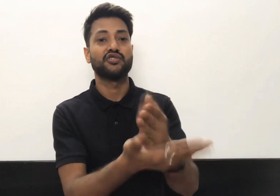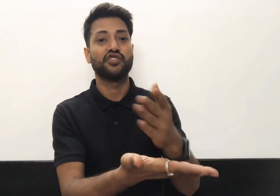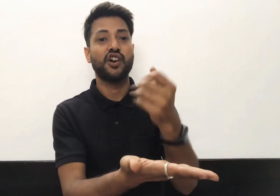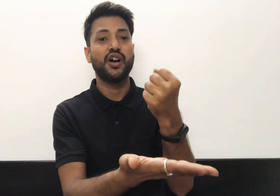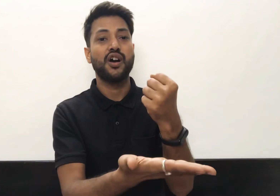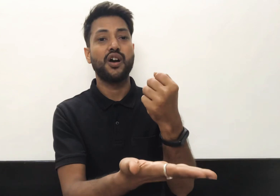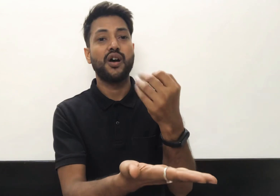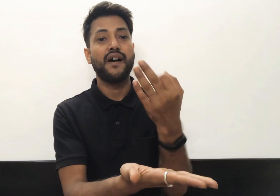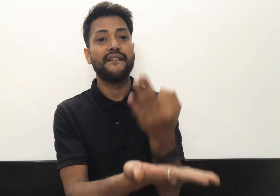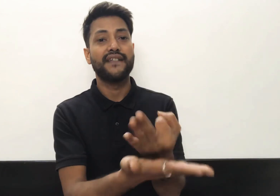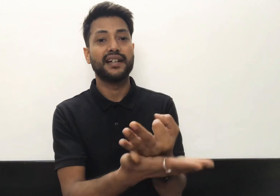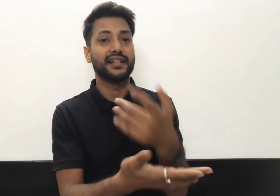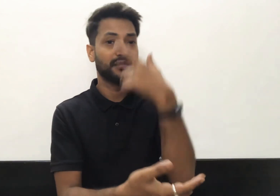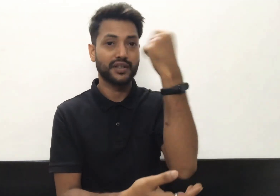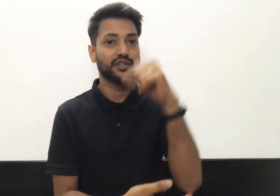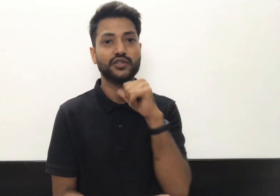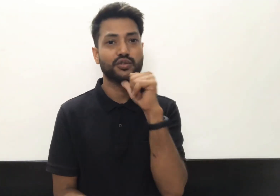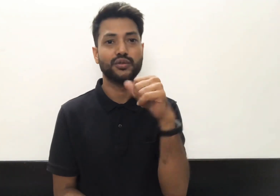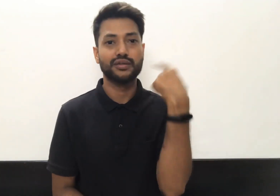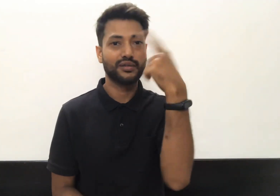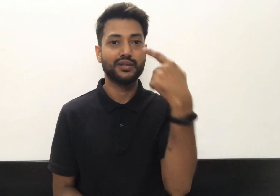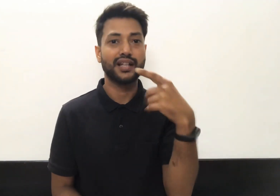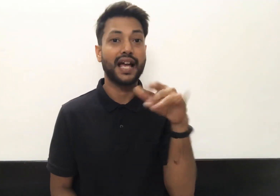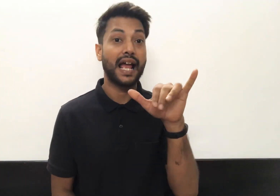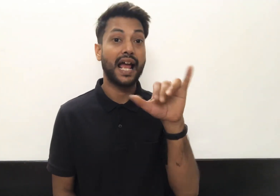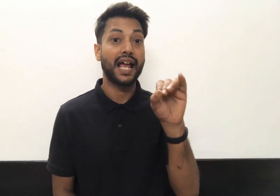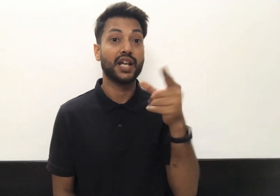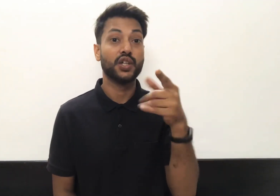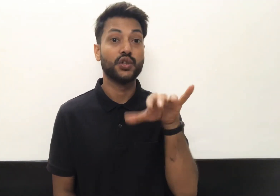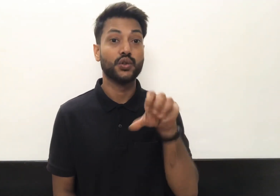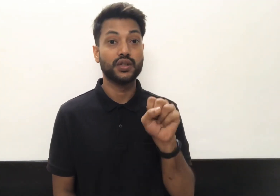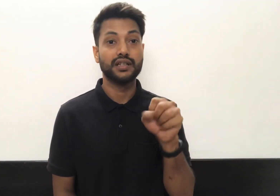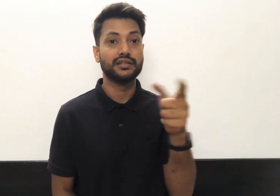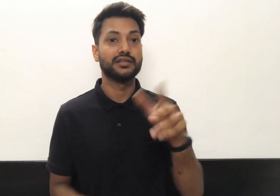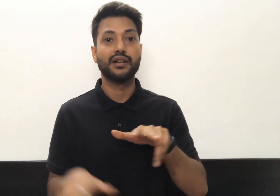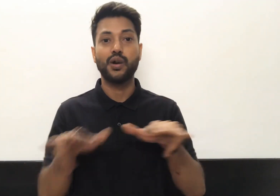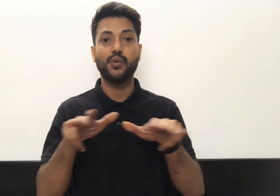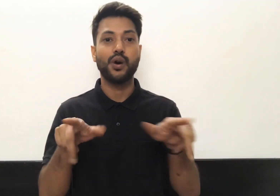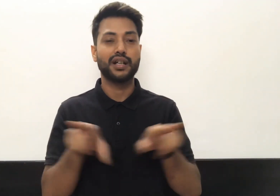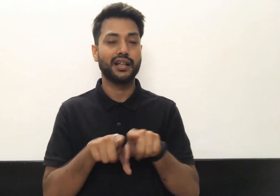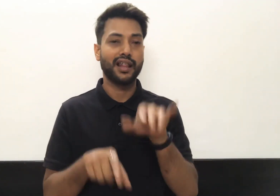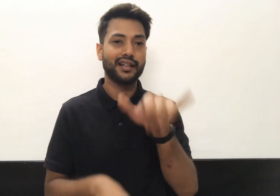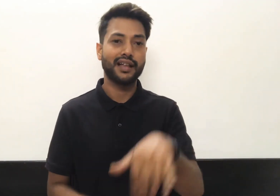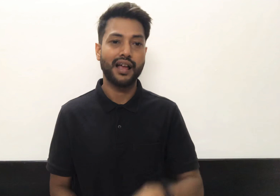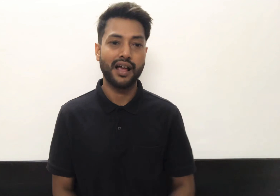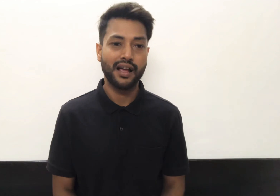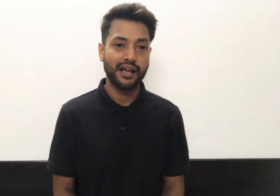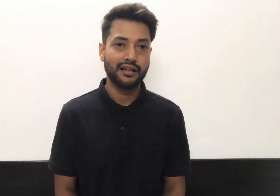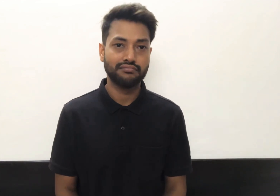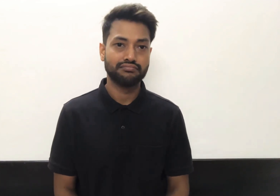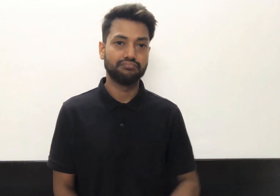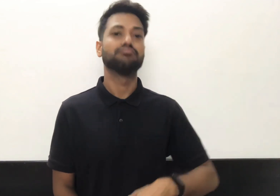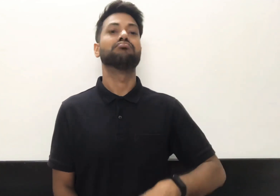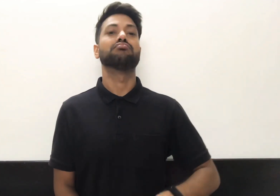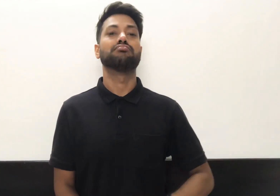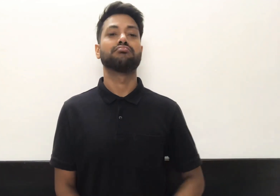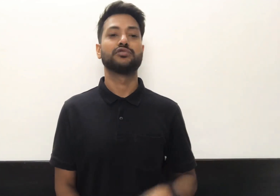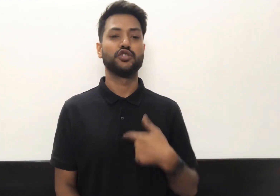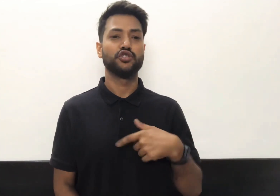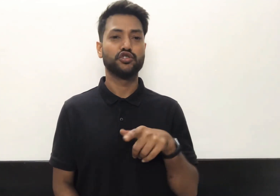like yogis. You're walking like that, upright. You must walk like this in front of